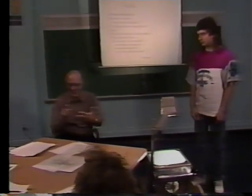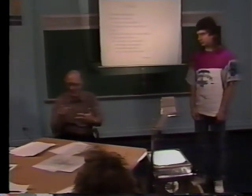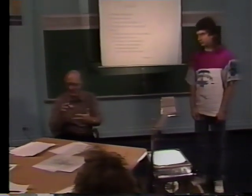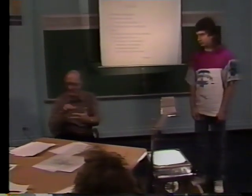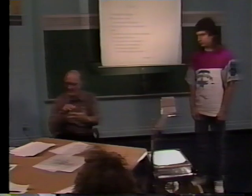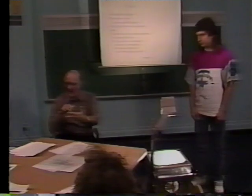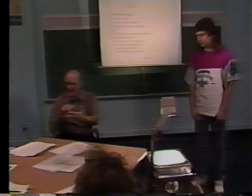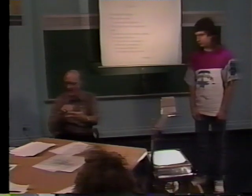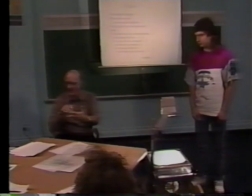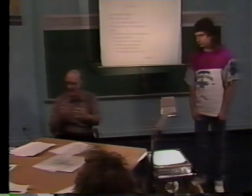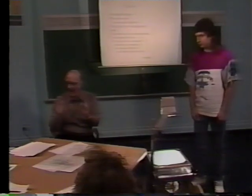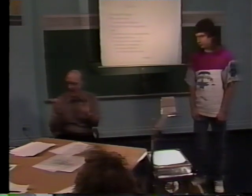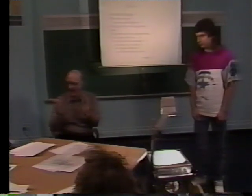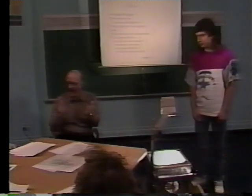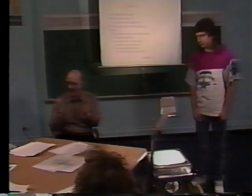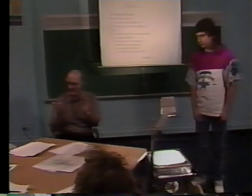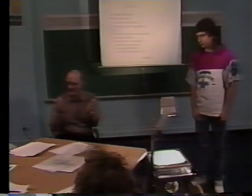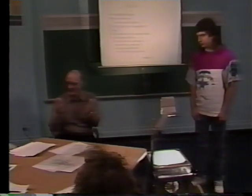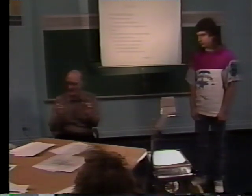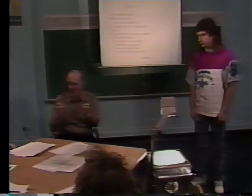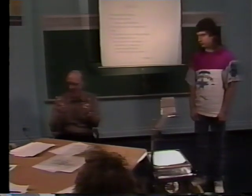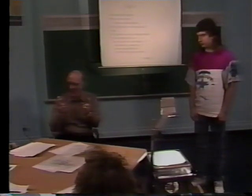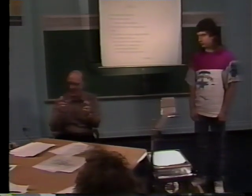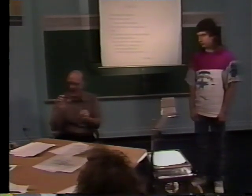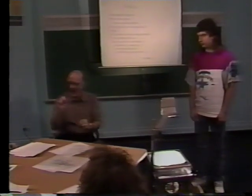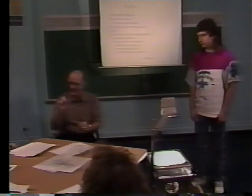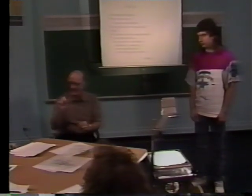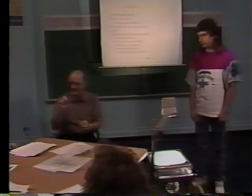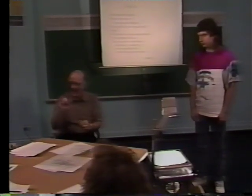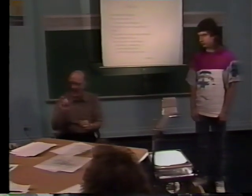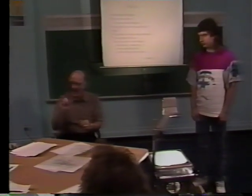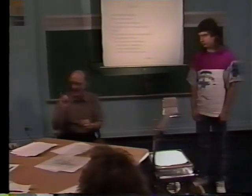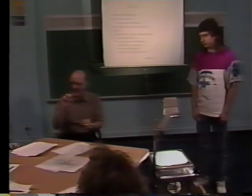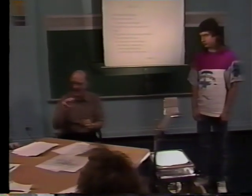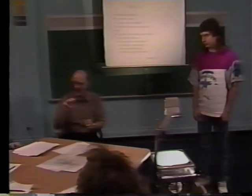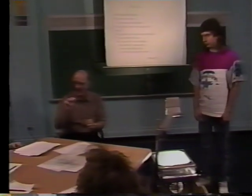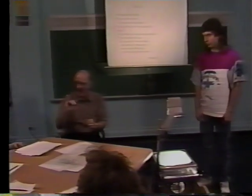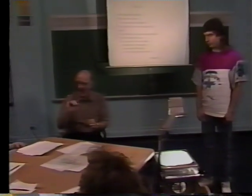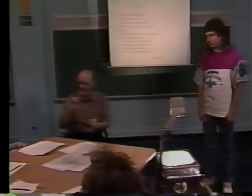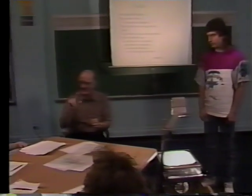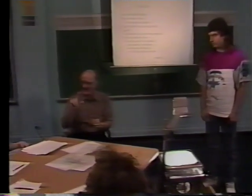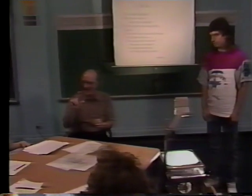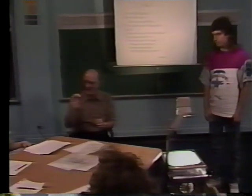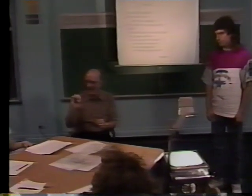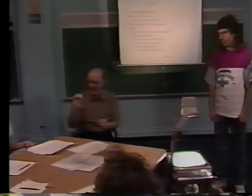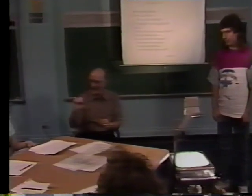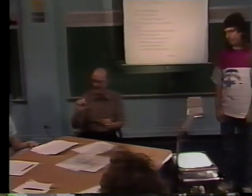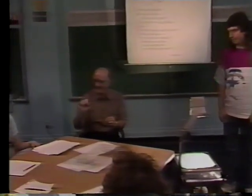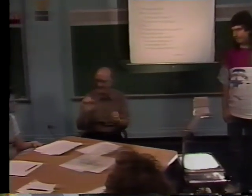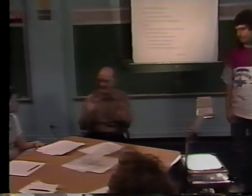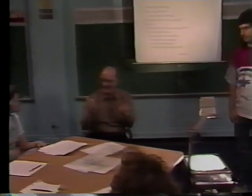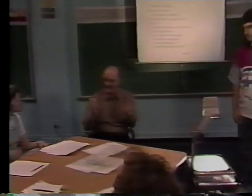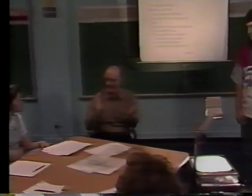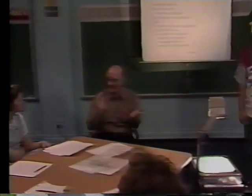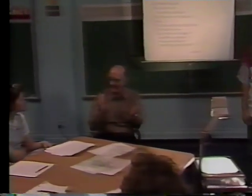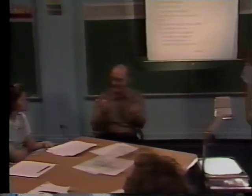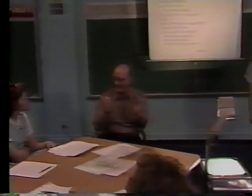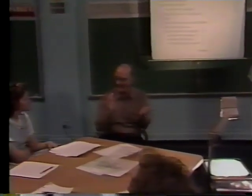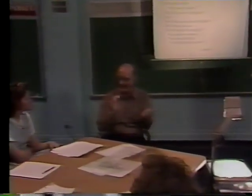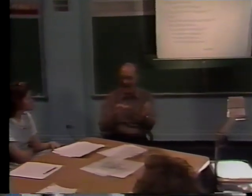You've been studying comparison, quote, S-I-M, similes. How